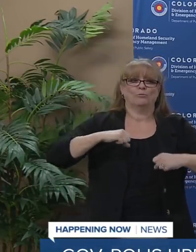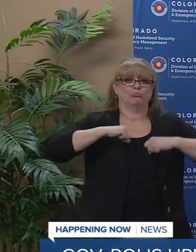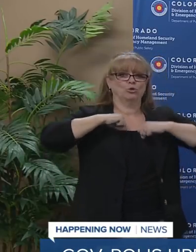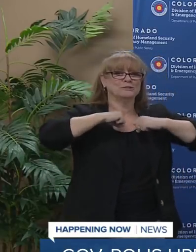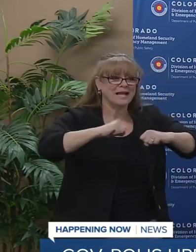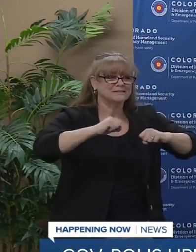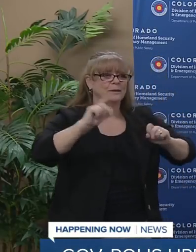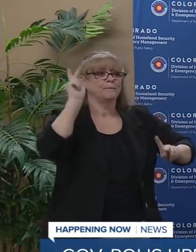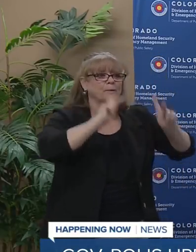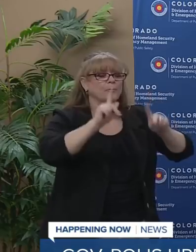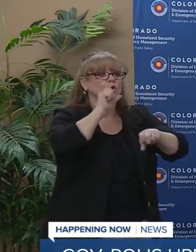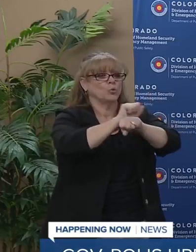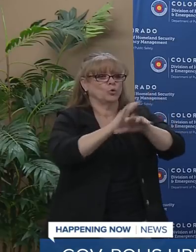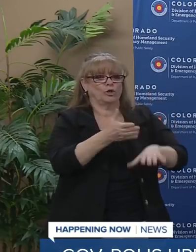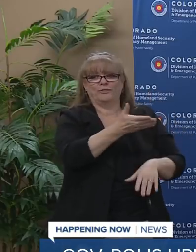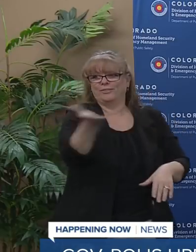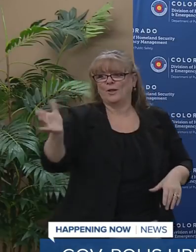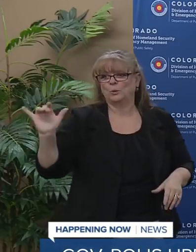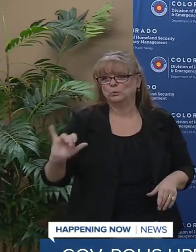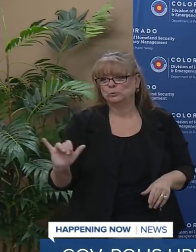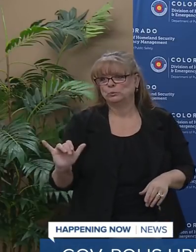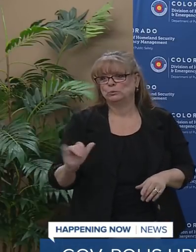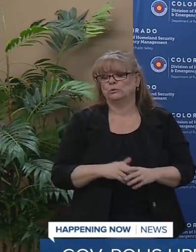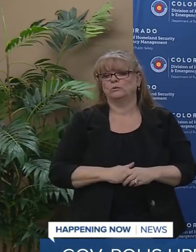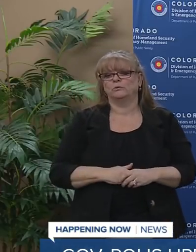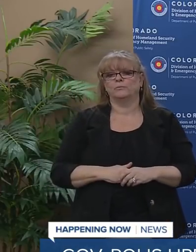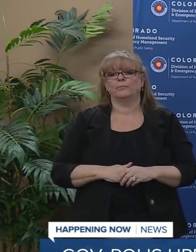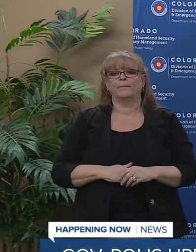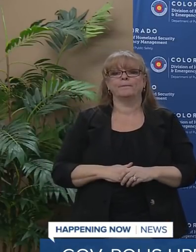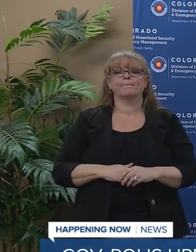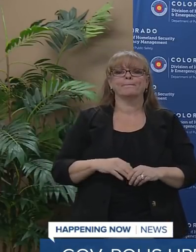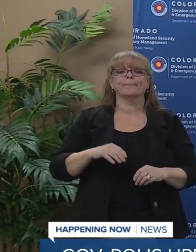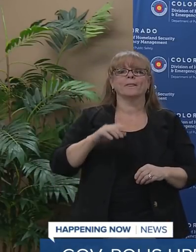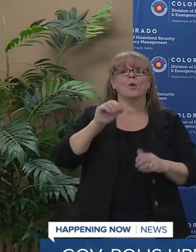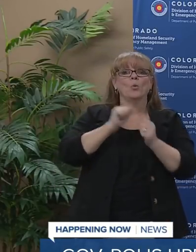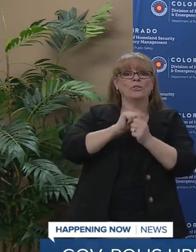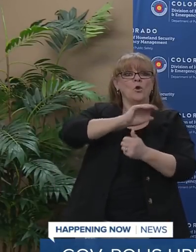to do as much as they can with all of our orders around